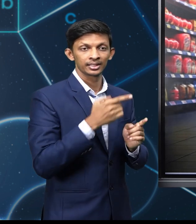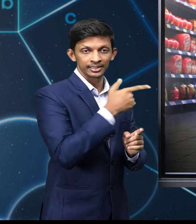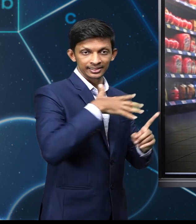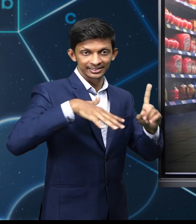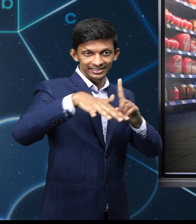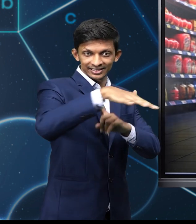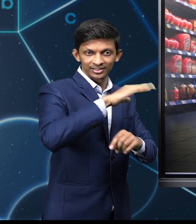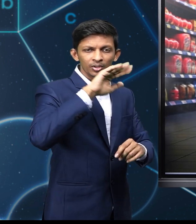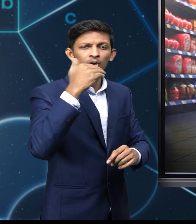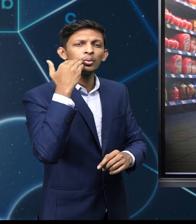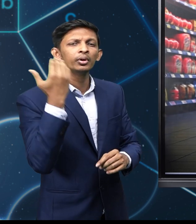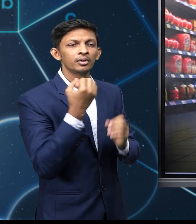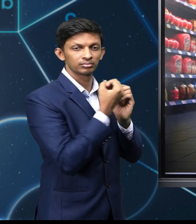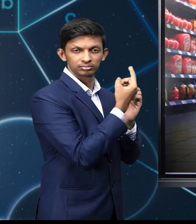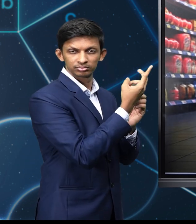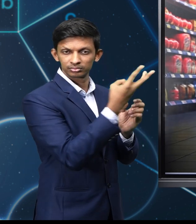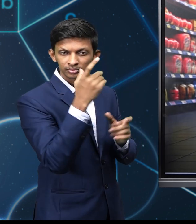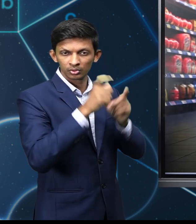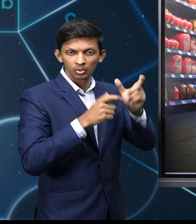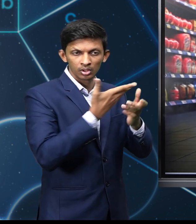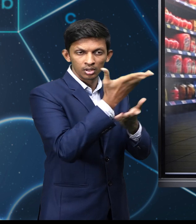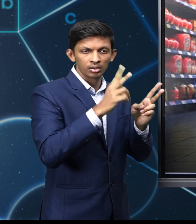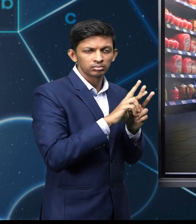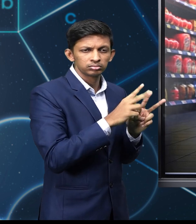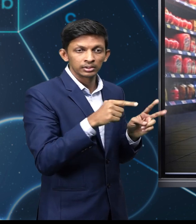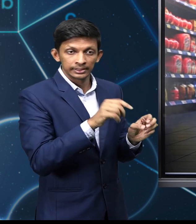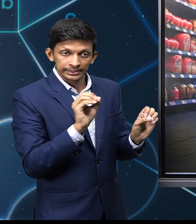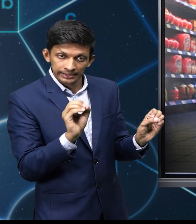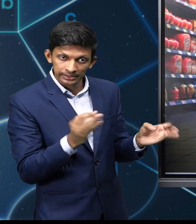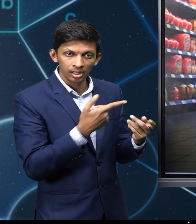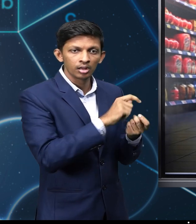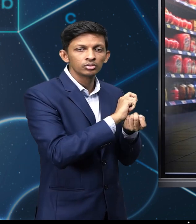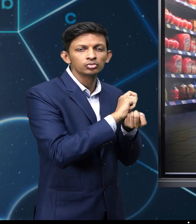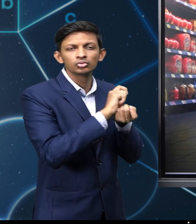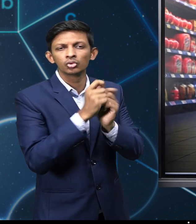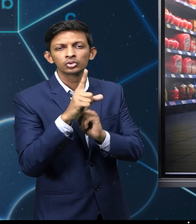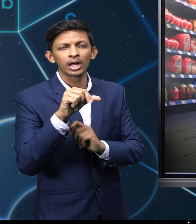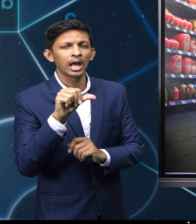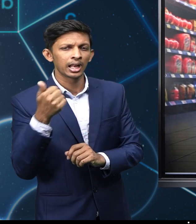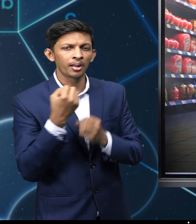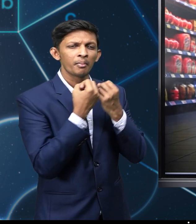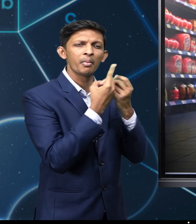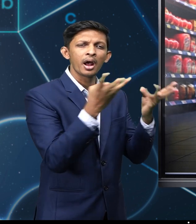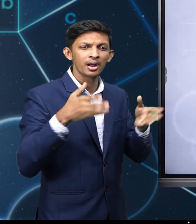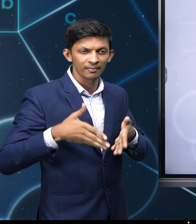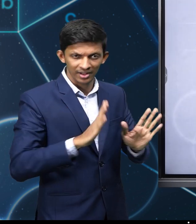In these situations, when one quantity varies, that brings a change in another quantity in two ways, that is,